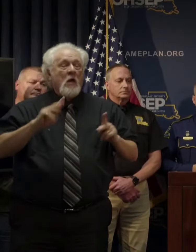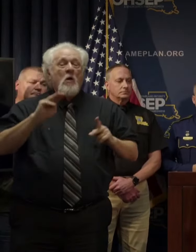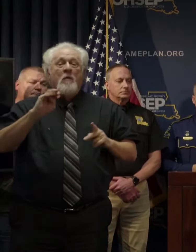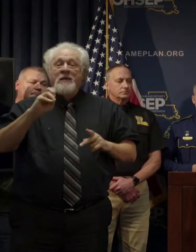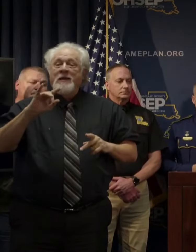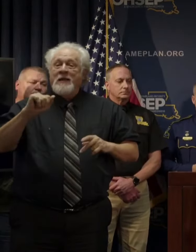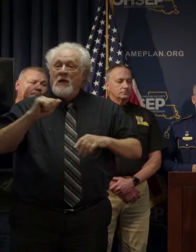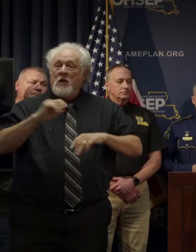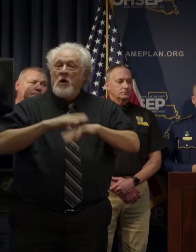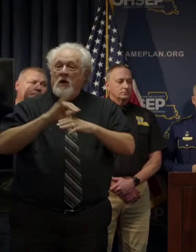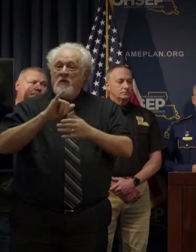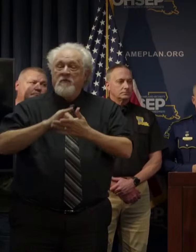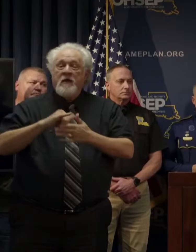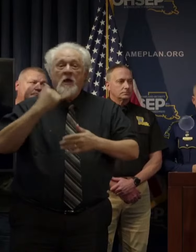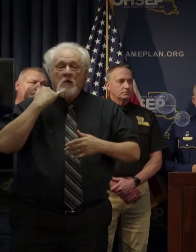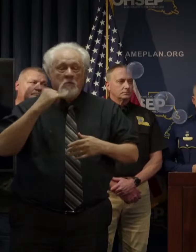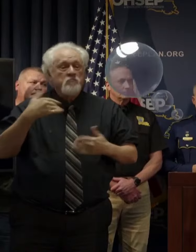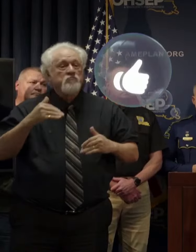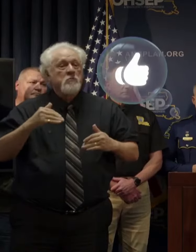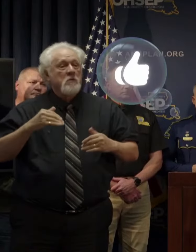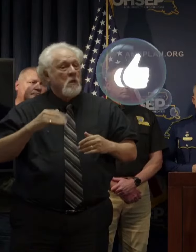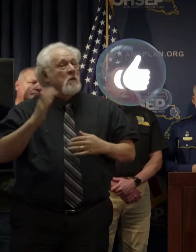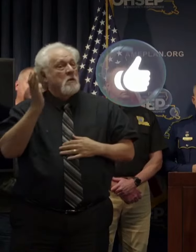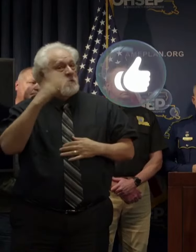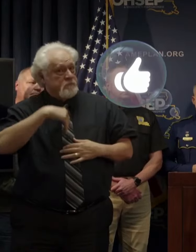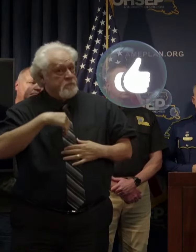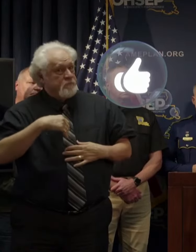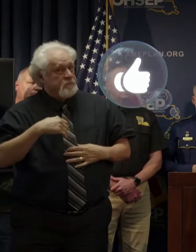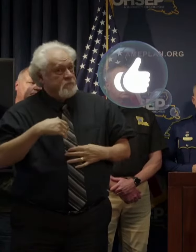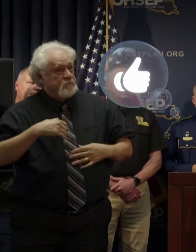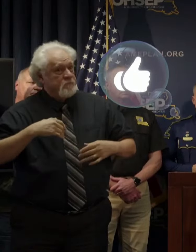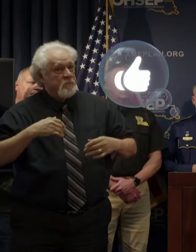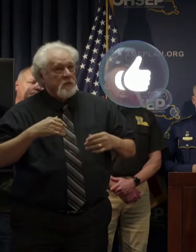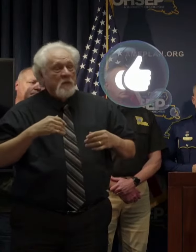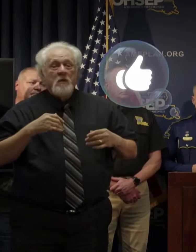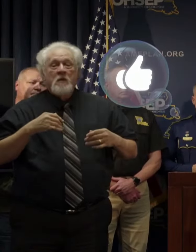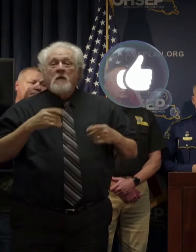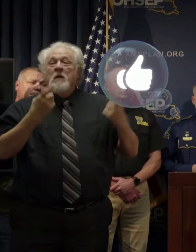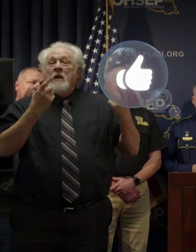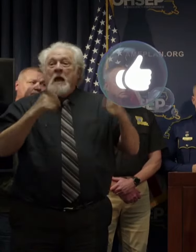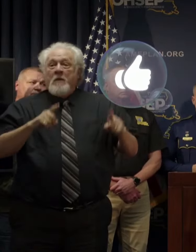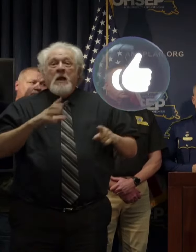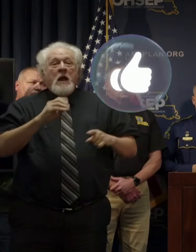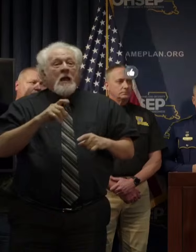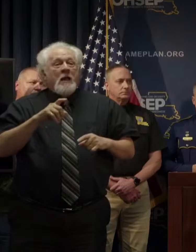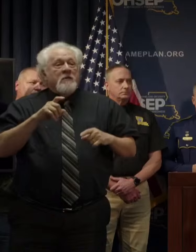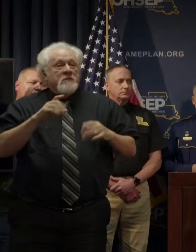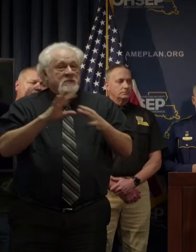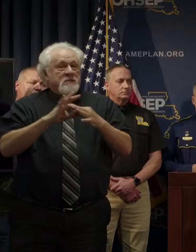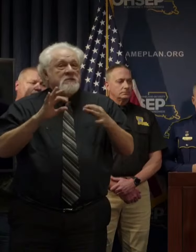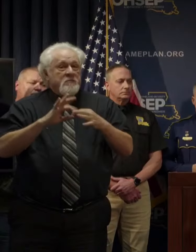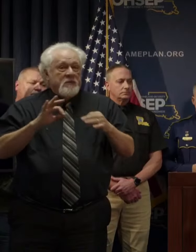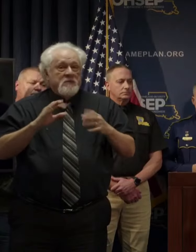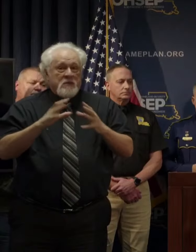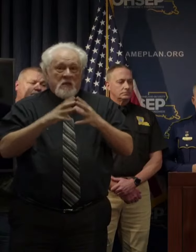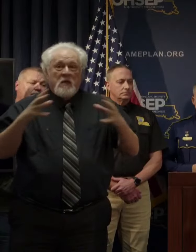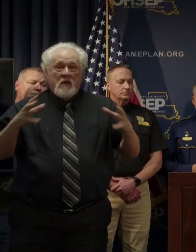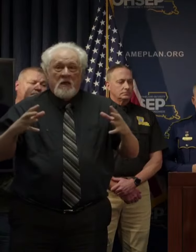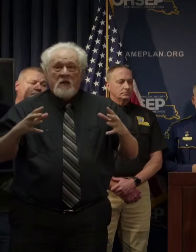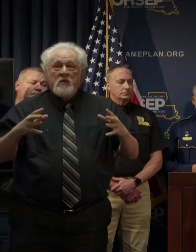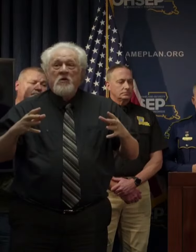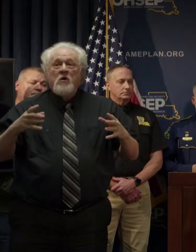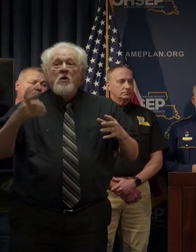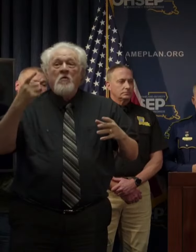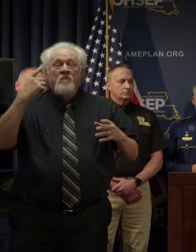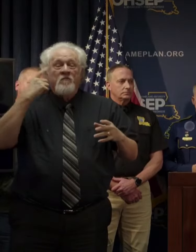call was a very highly unusual event, and it should speak volumes for